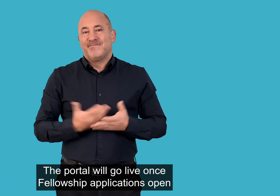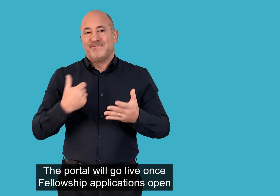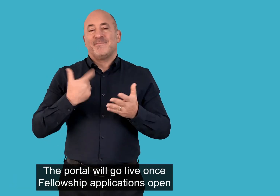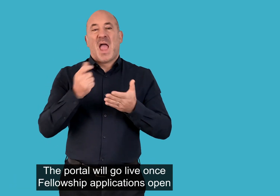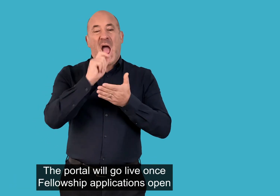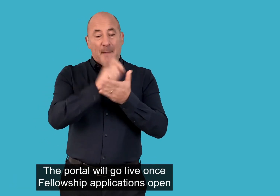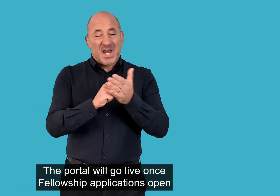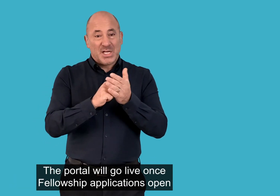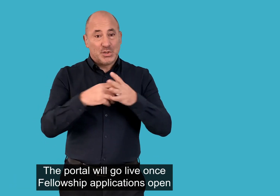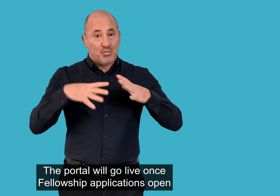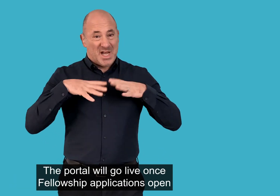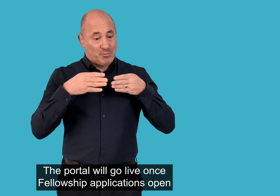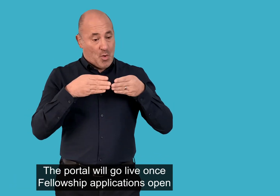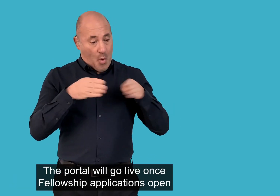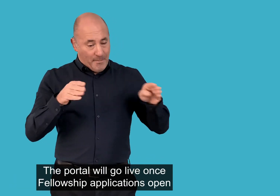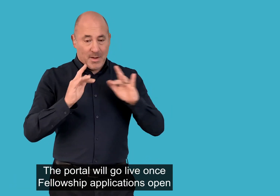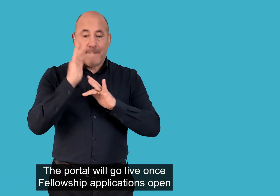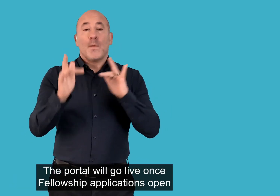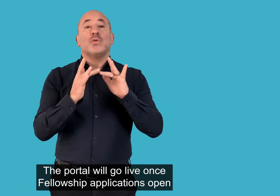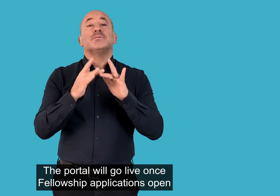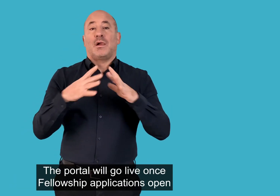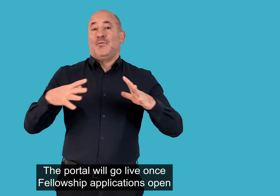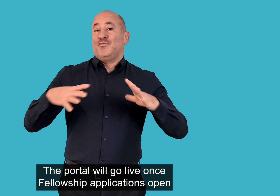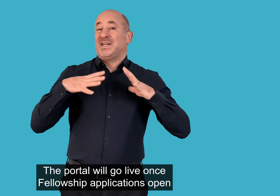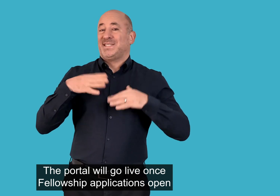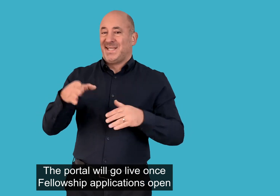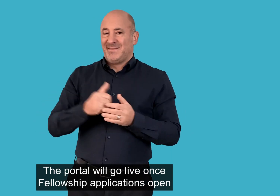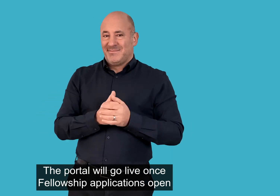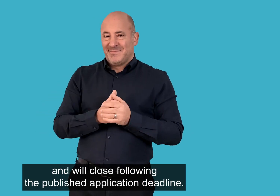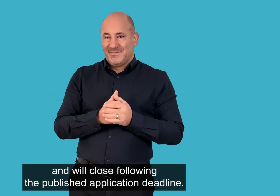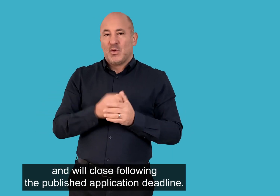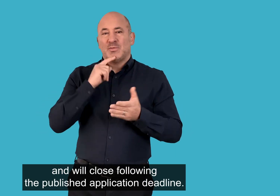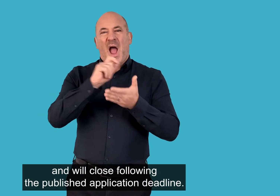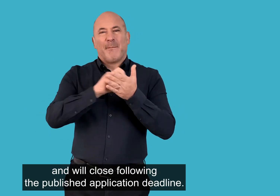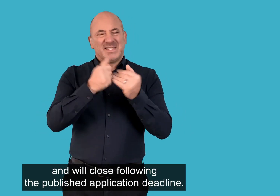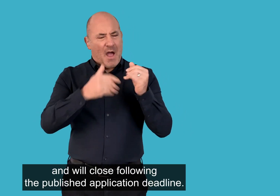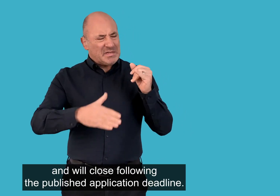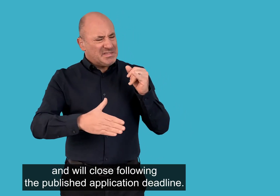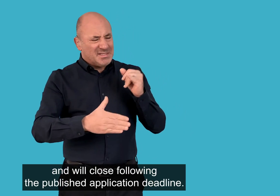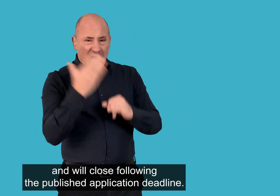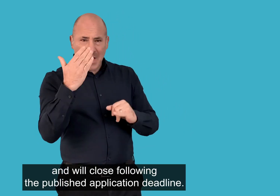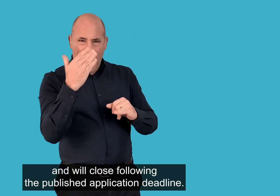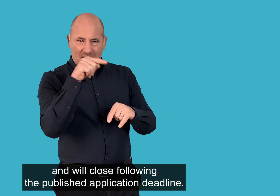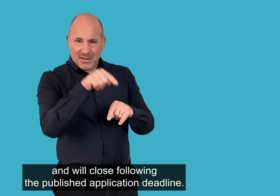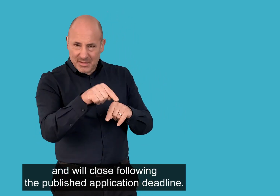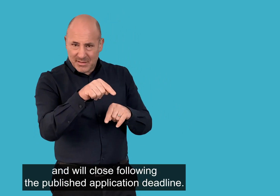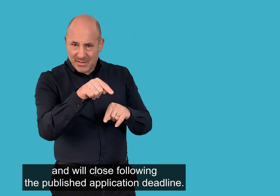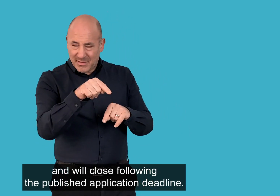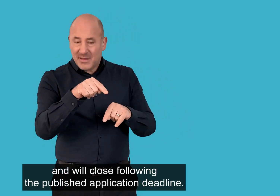www.cloreleadership.org. The portal will go live once fellowship applications open and will close following the published application